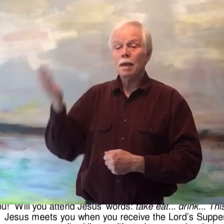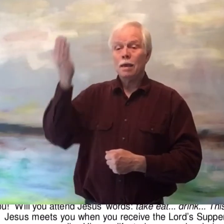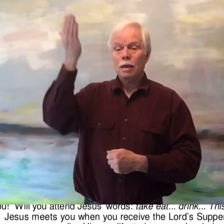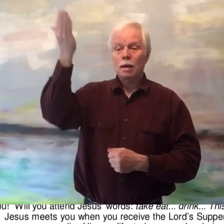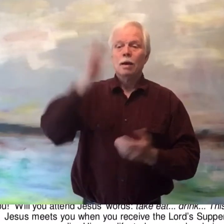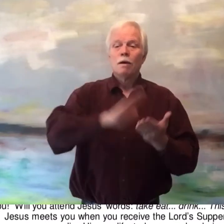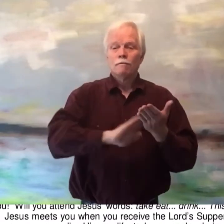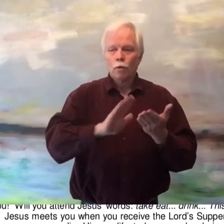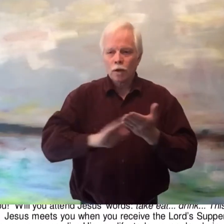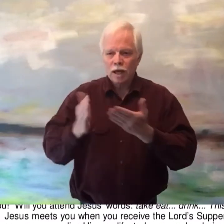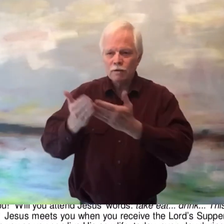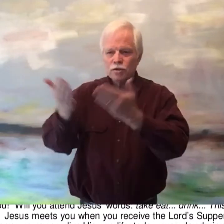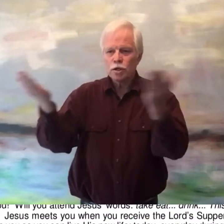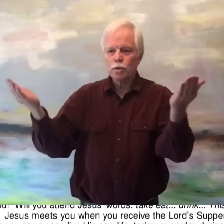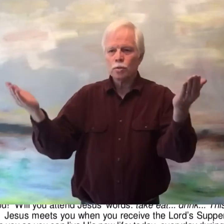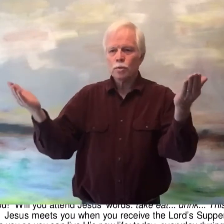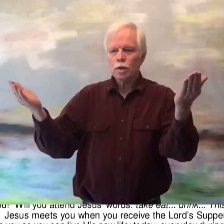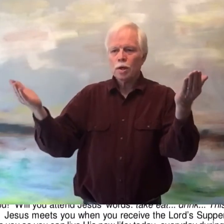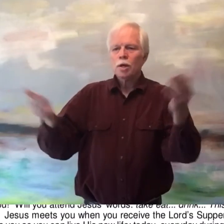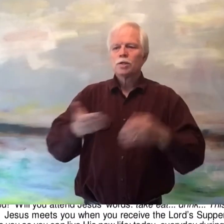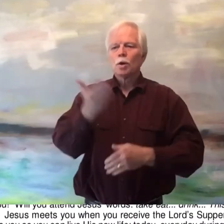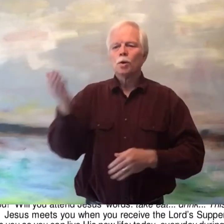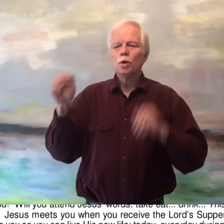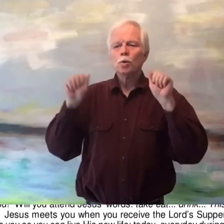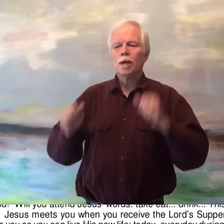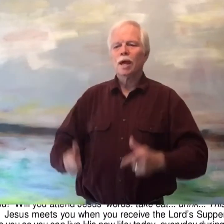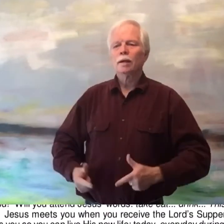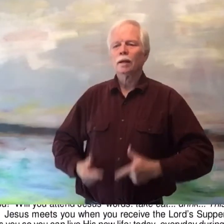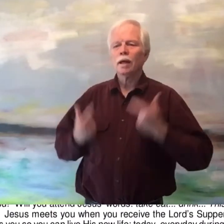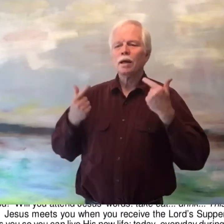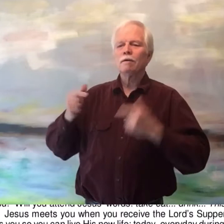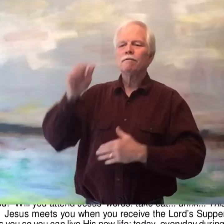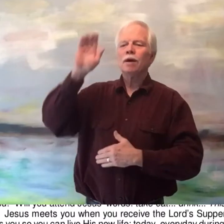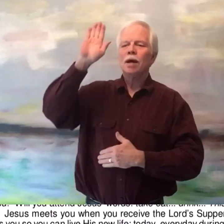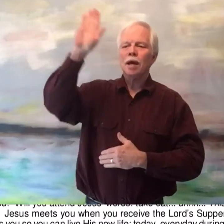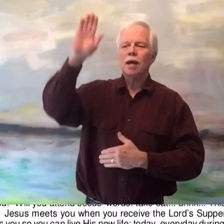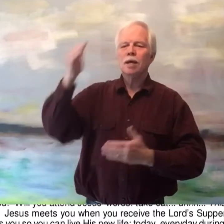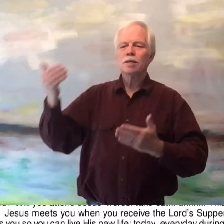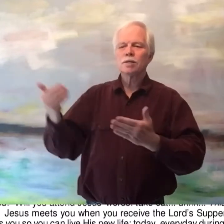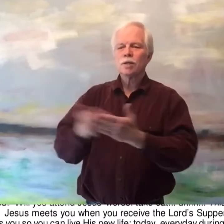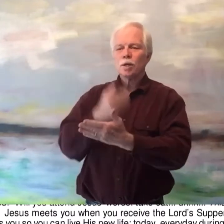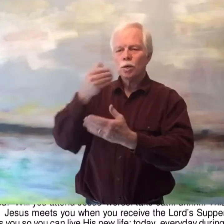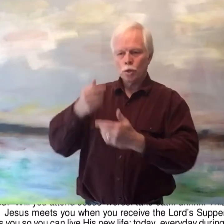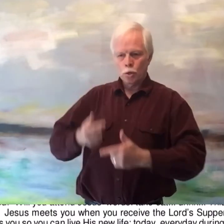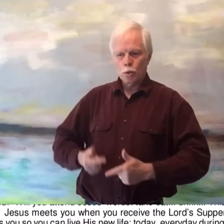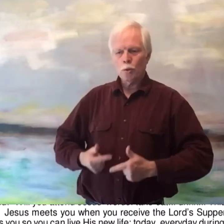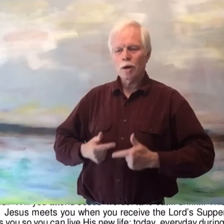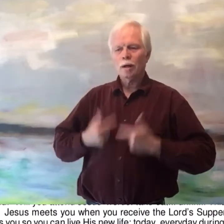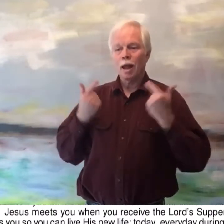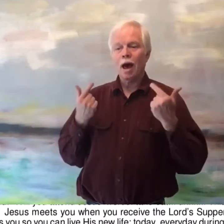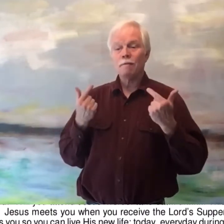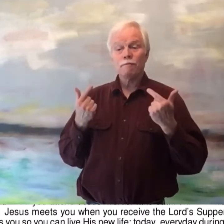forgives you so you can live his new life.